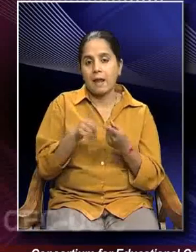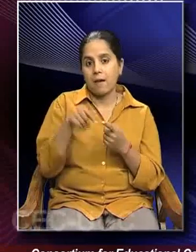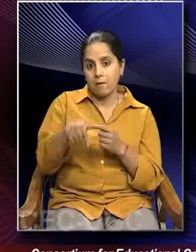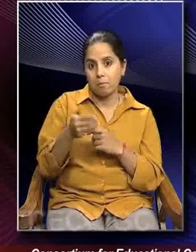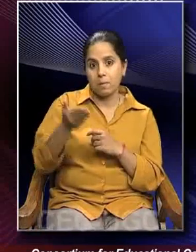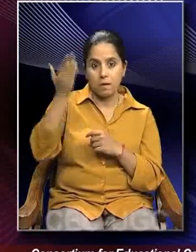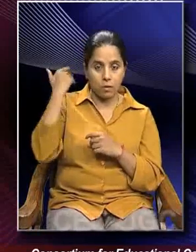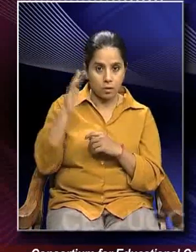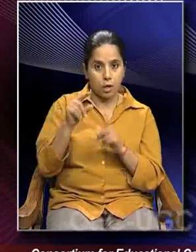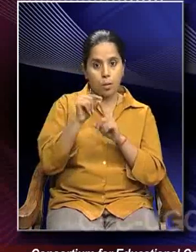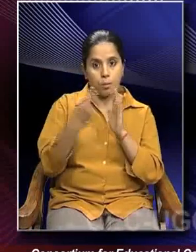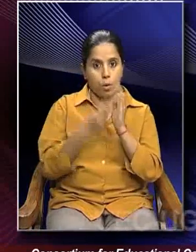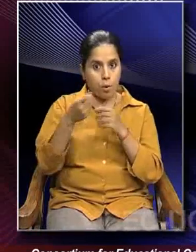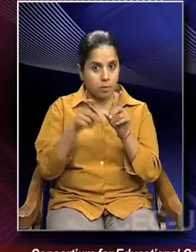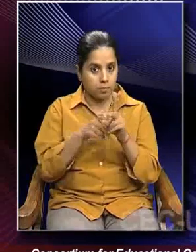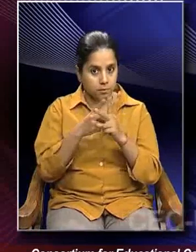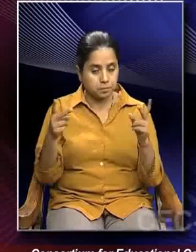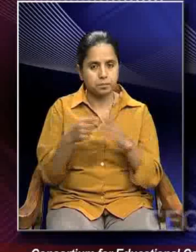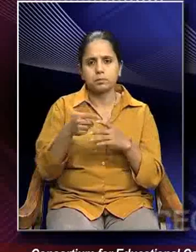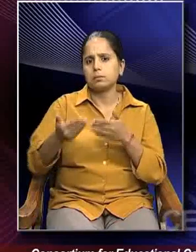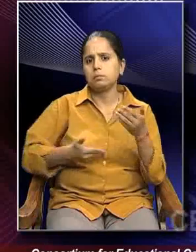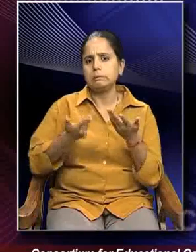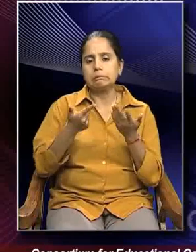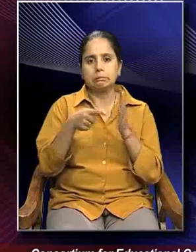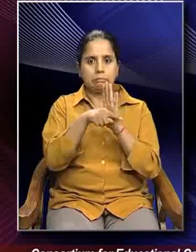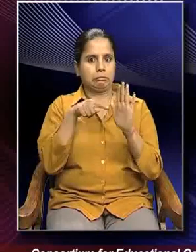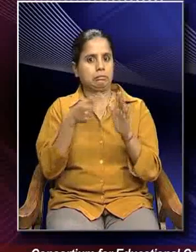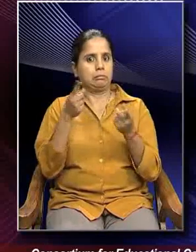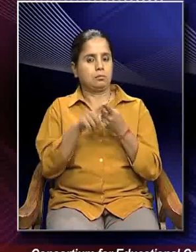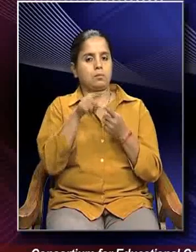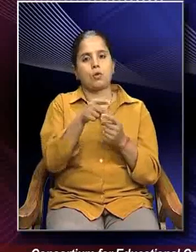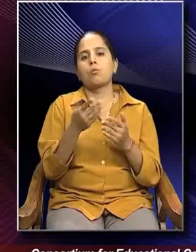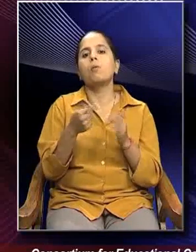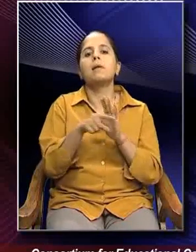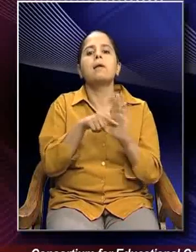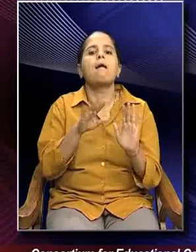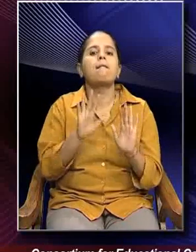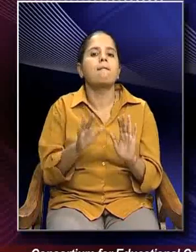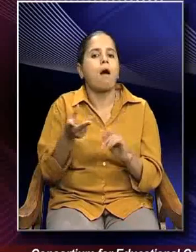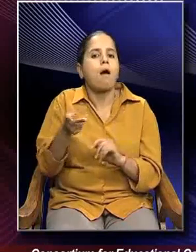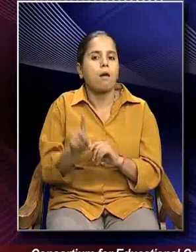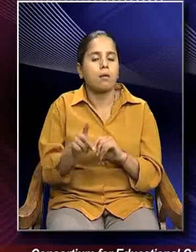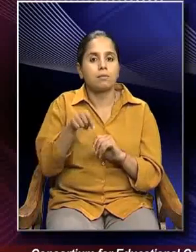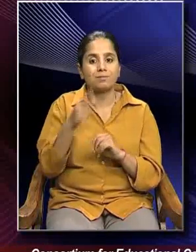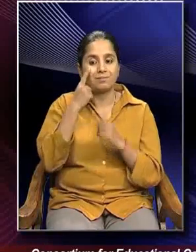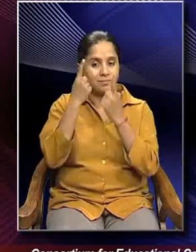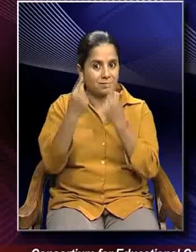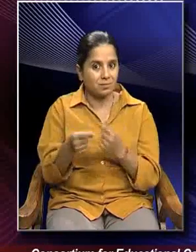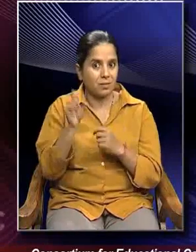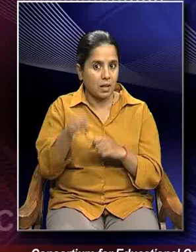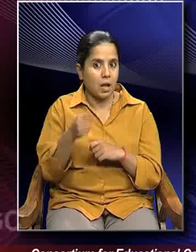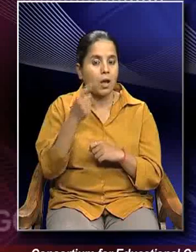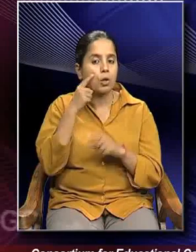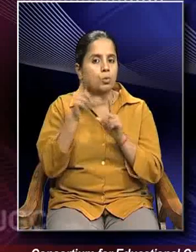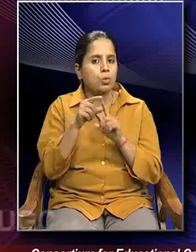past the behavior was negative, then it could be negative again. So, the assessment can be done on